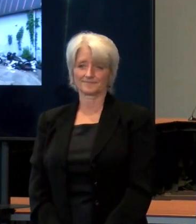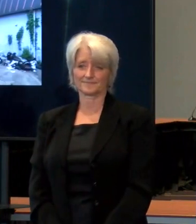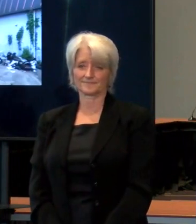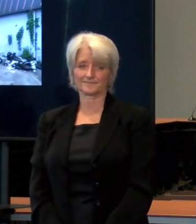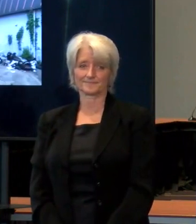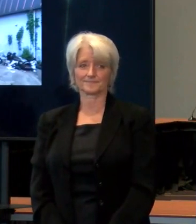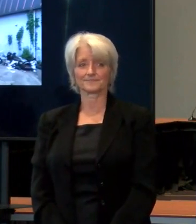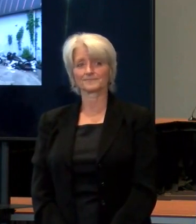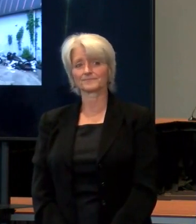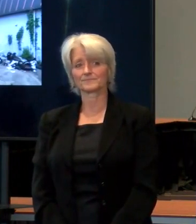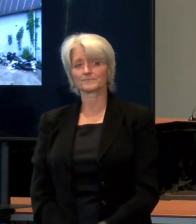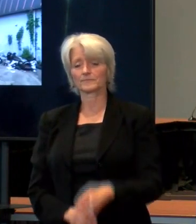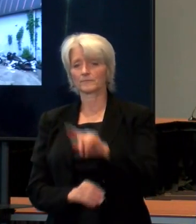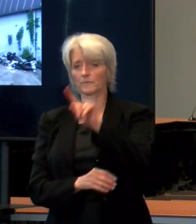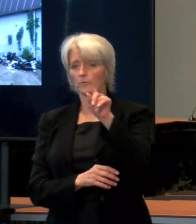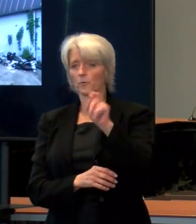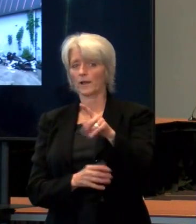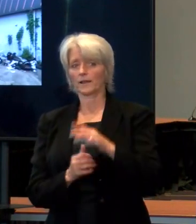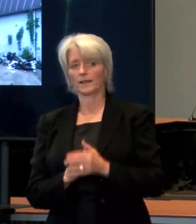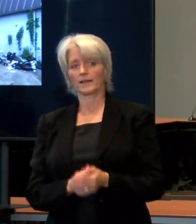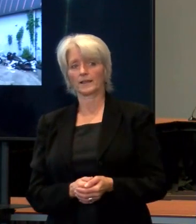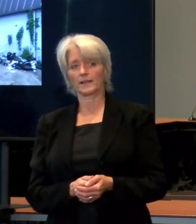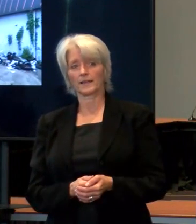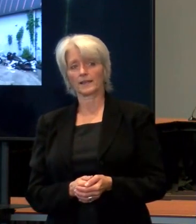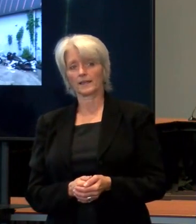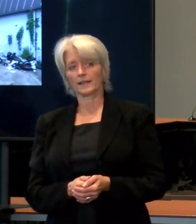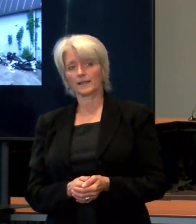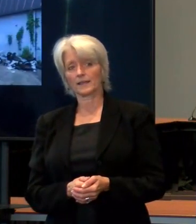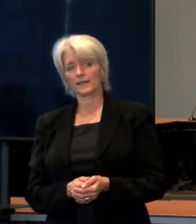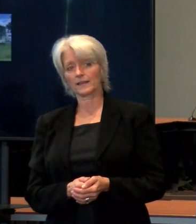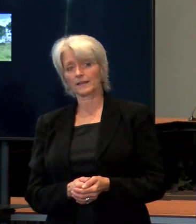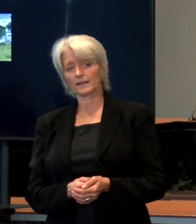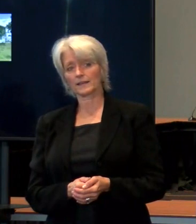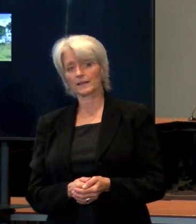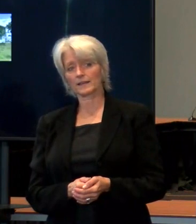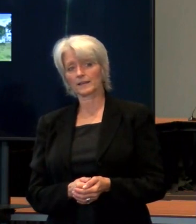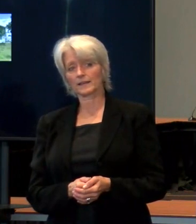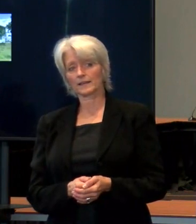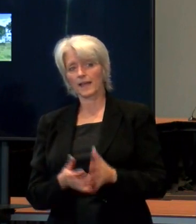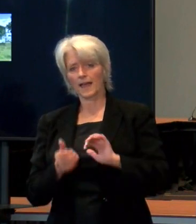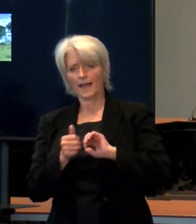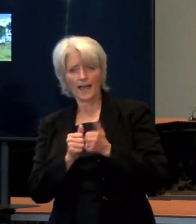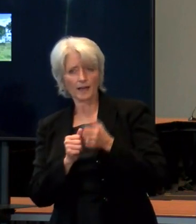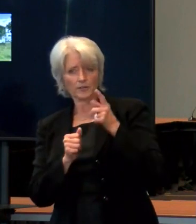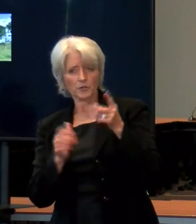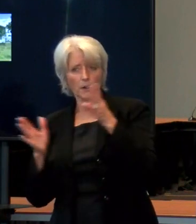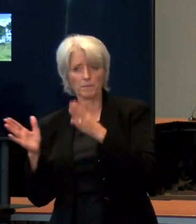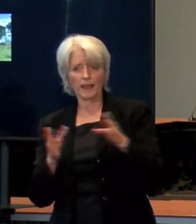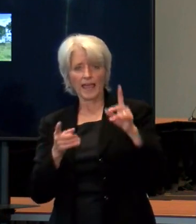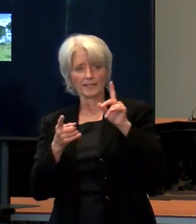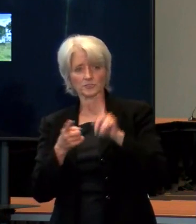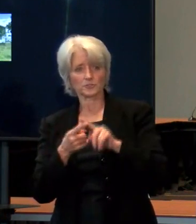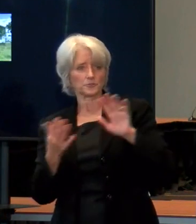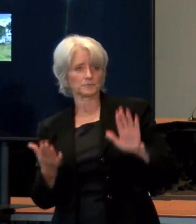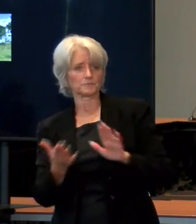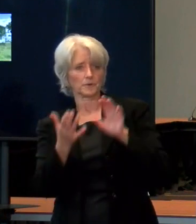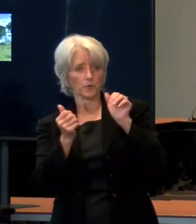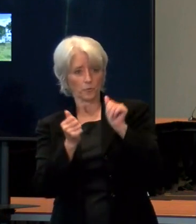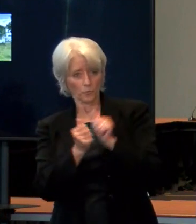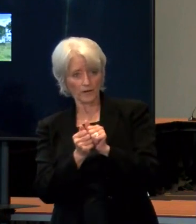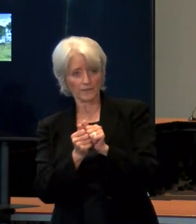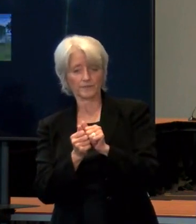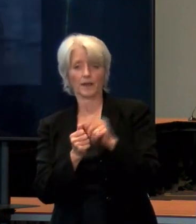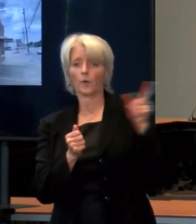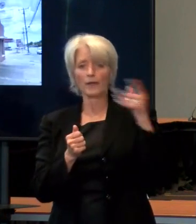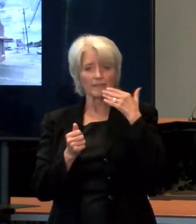Mr. Mayor, how do you plan to deal with the headwinds that exist for retail in general, not just in undeveloped neighborhoods? Thank you for